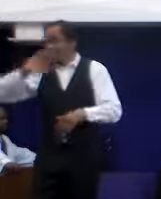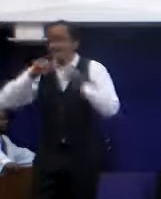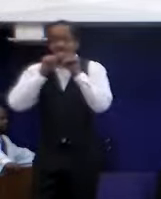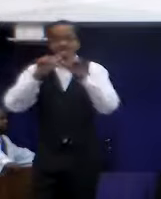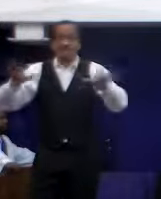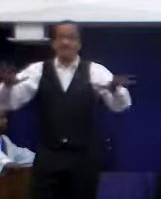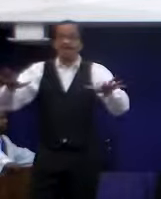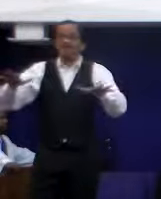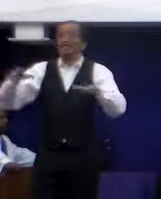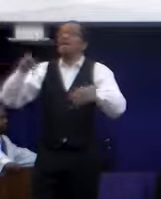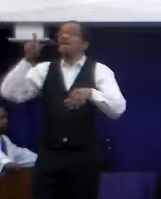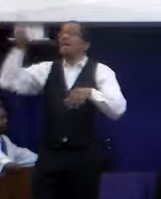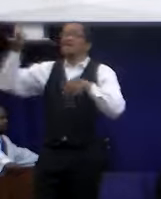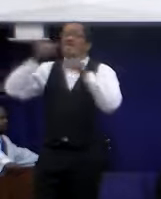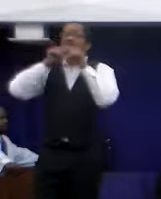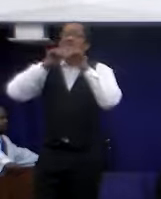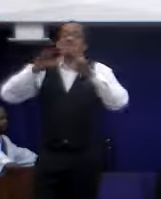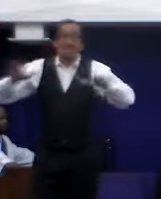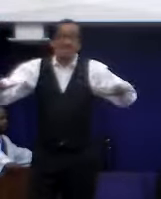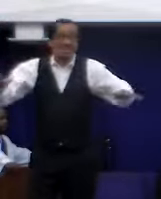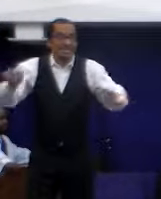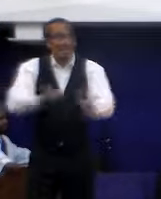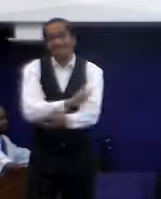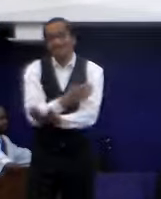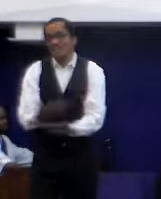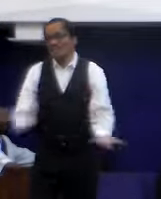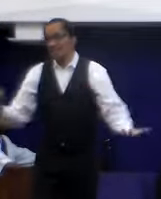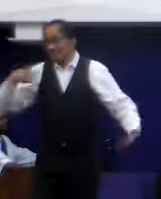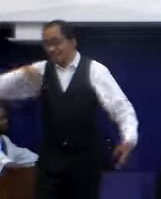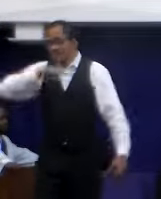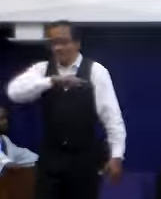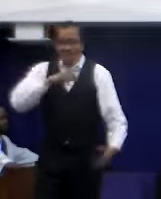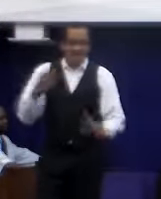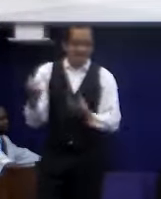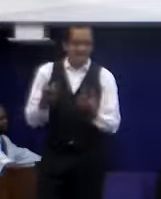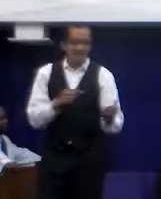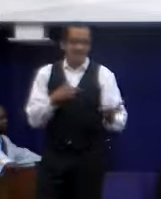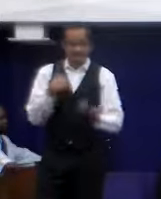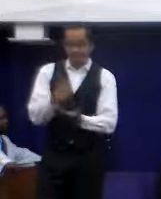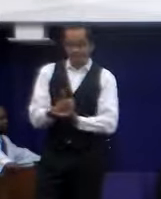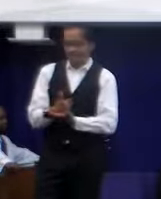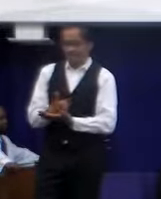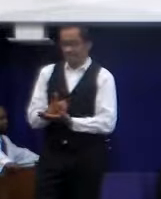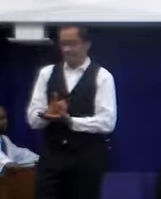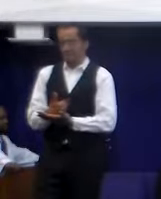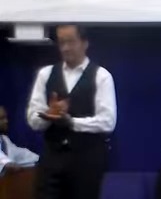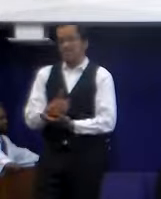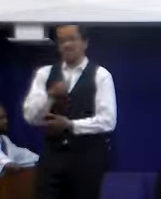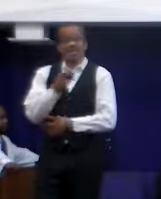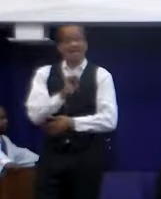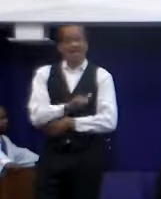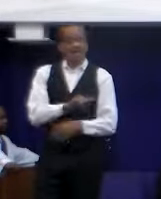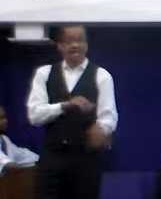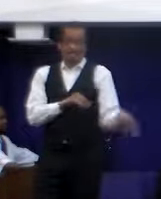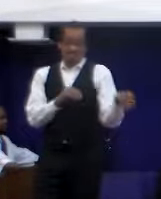God should be blessing everything that God bless everything that we do. Amen. Yeah. That's moving